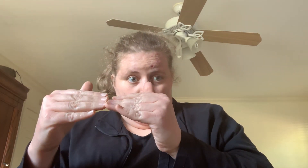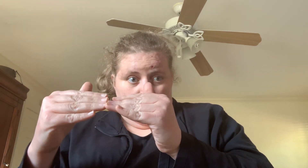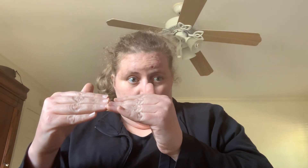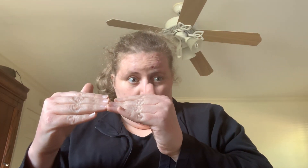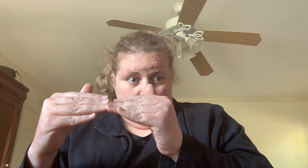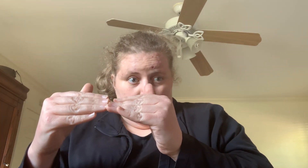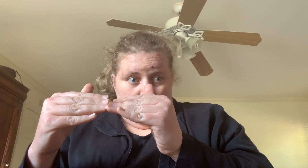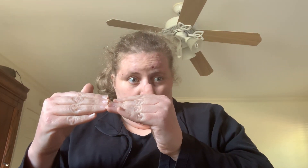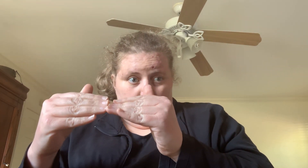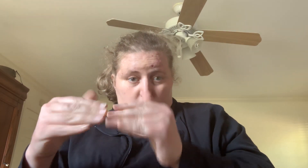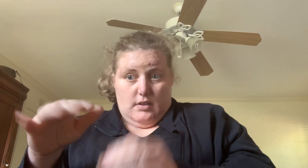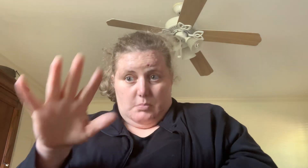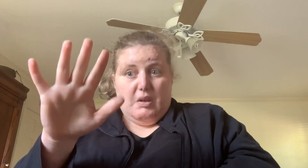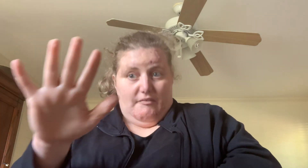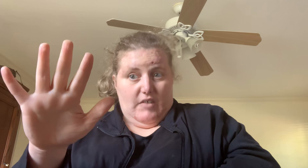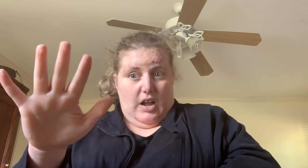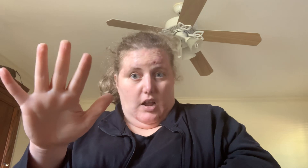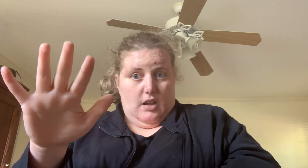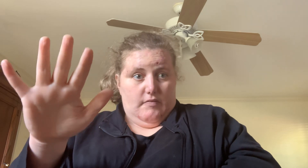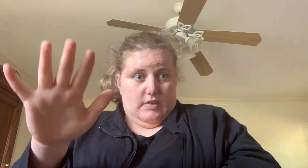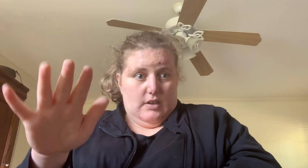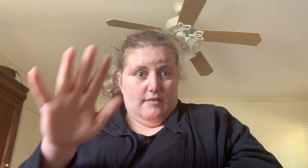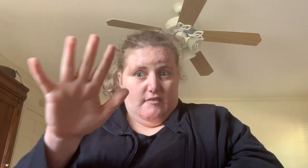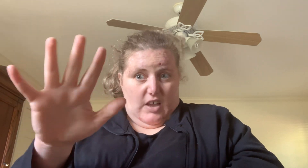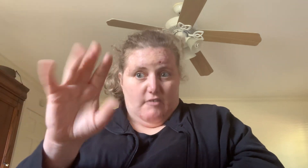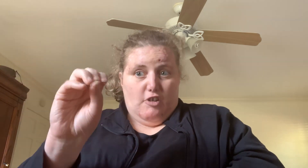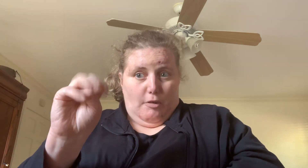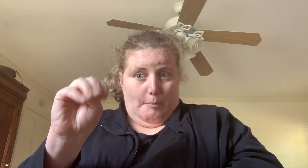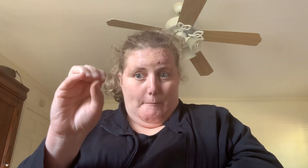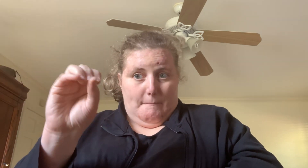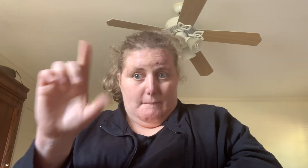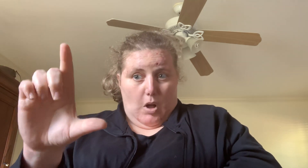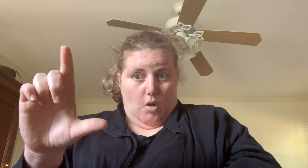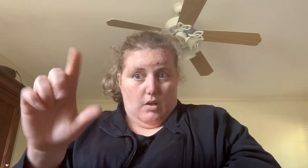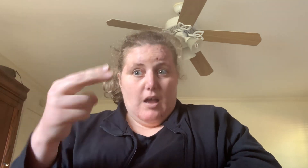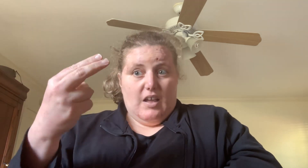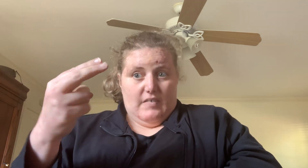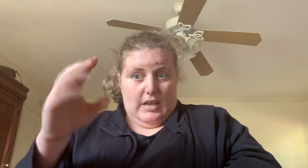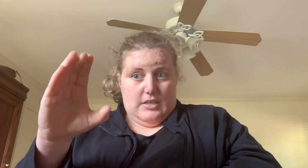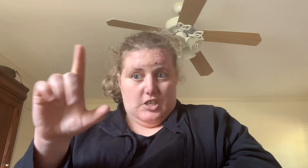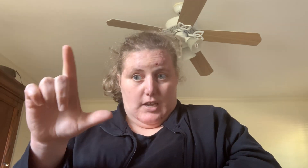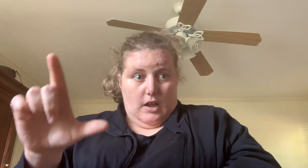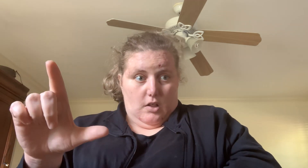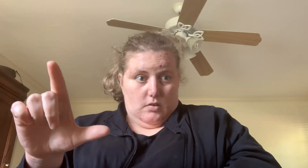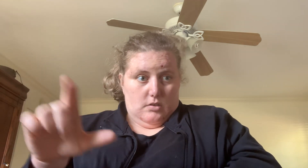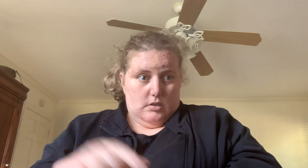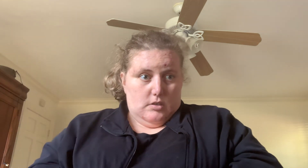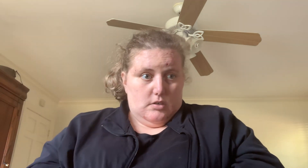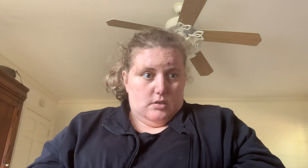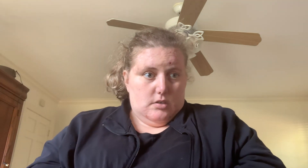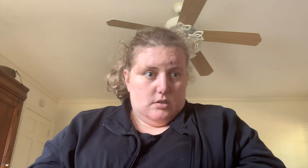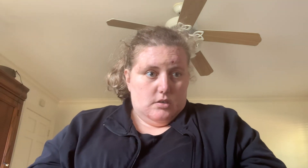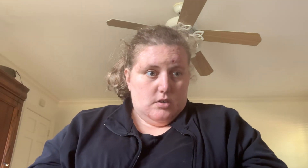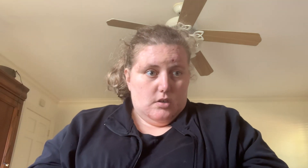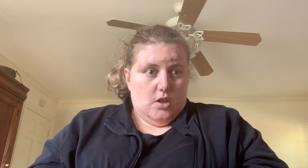1 is still 5. So 5 moles of HCl. So what that's telling us is that when